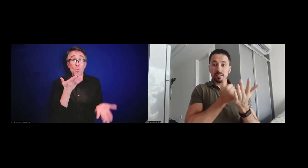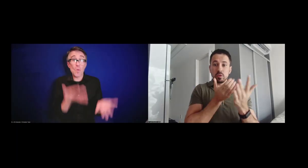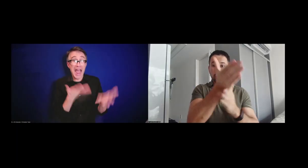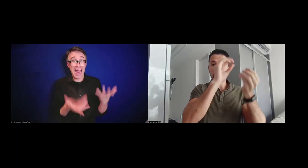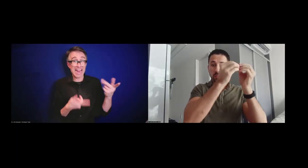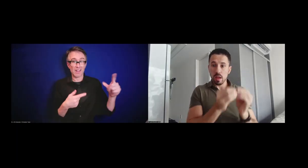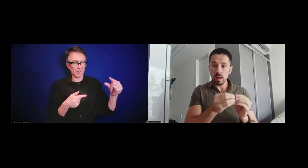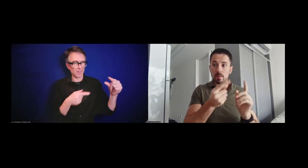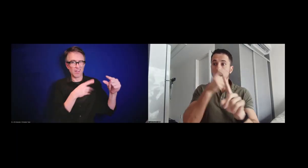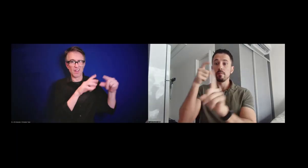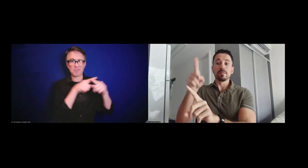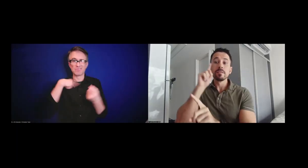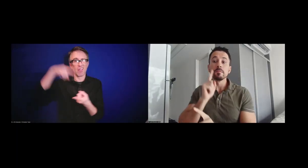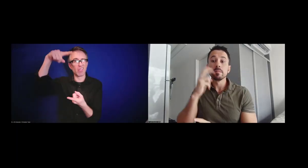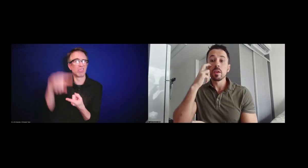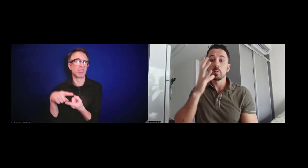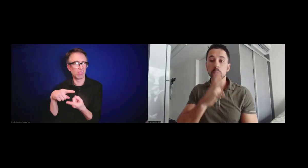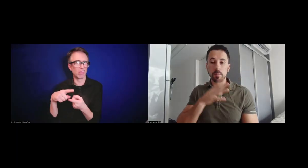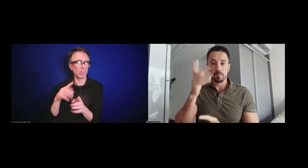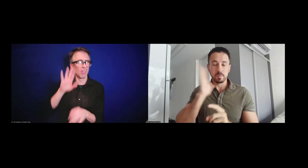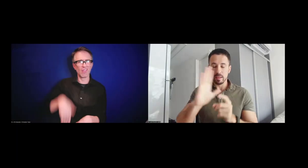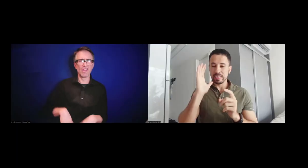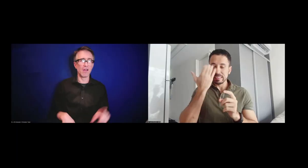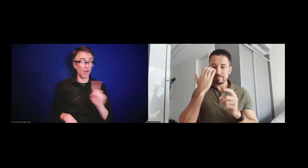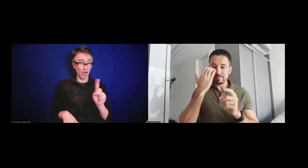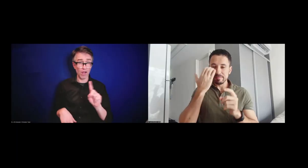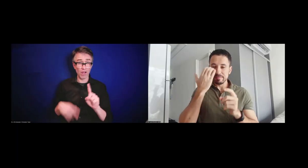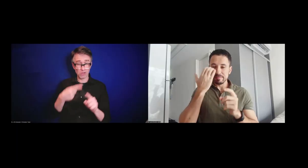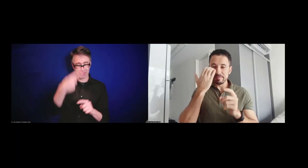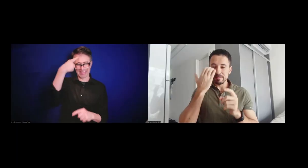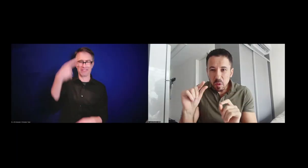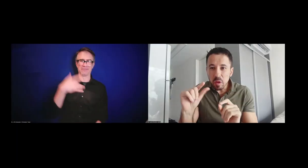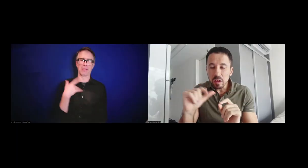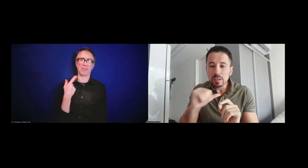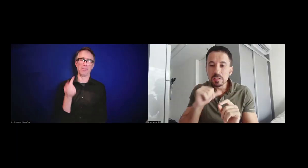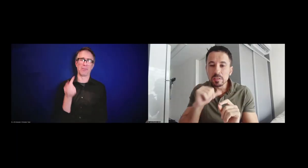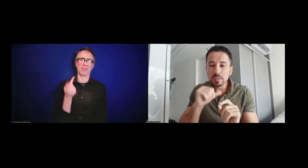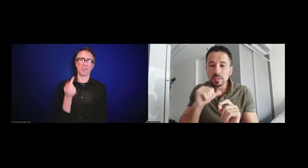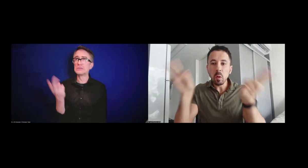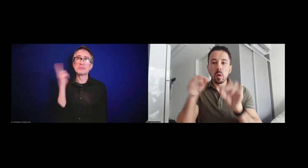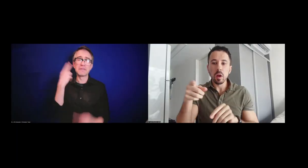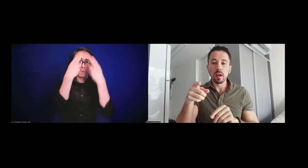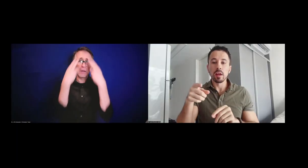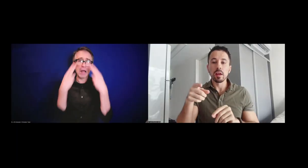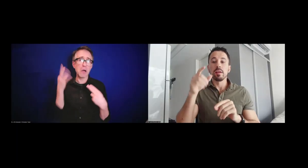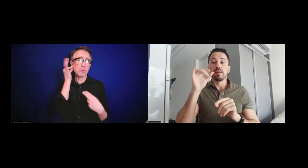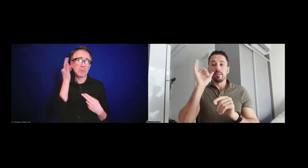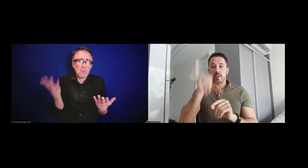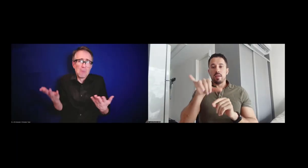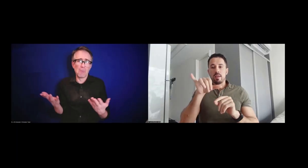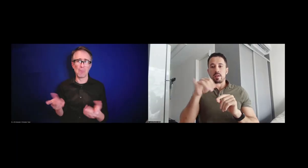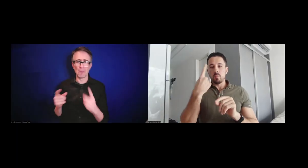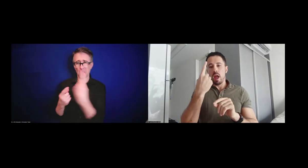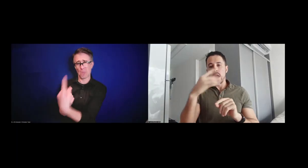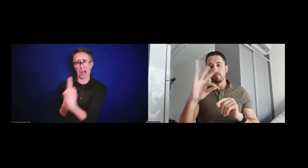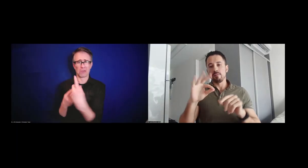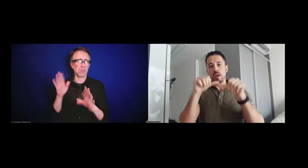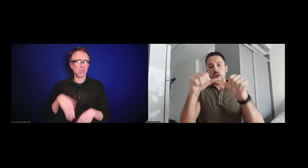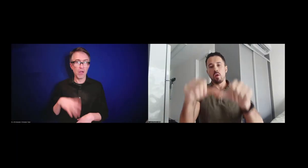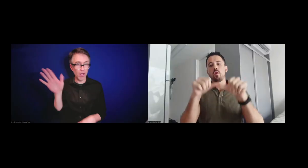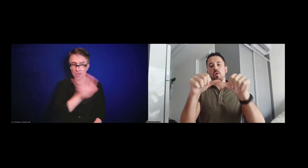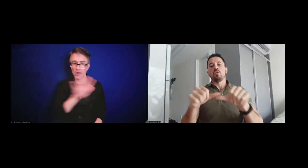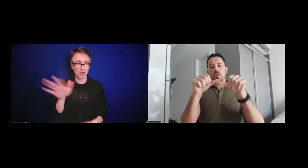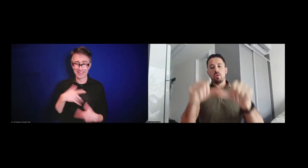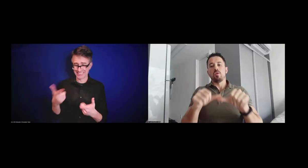the weight of that information that we collect and the data is going to be very different. We're going to unfortunately not be able to have the input of,